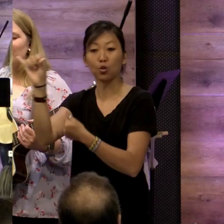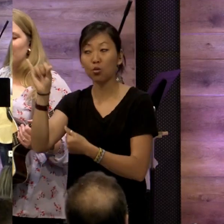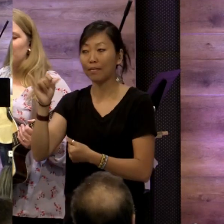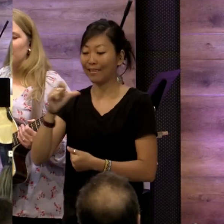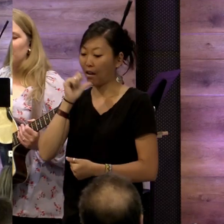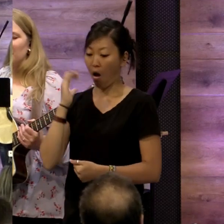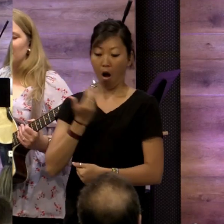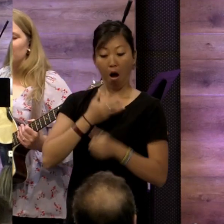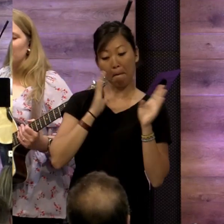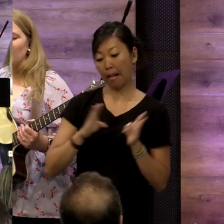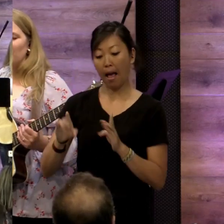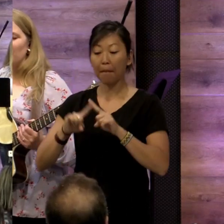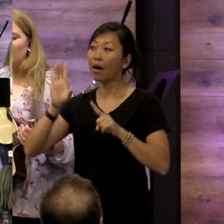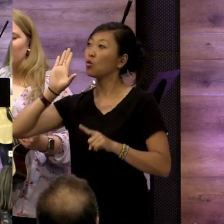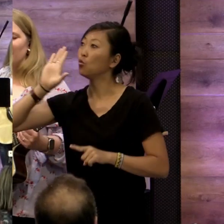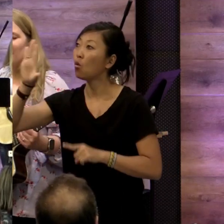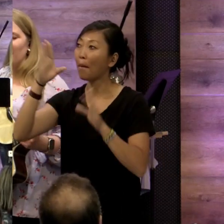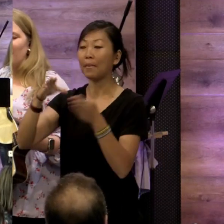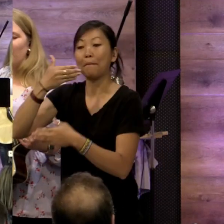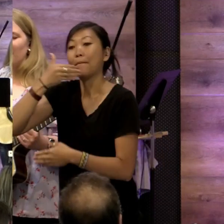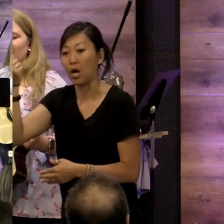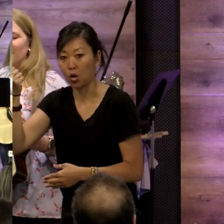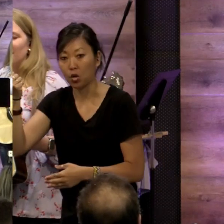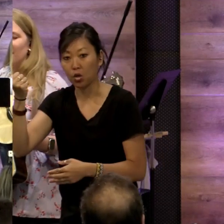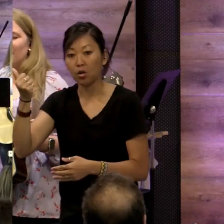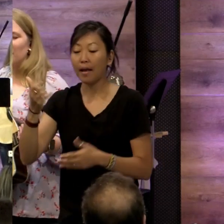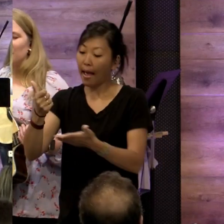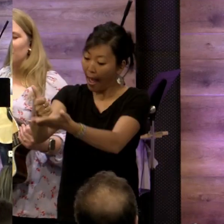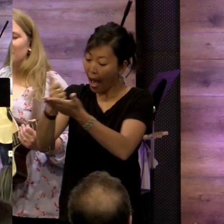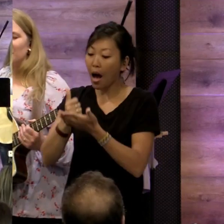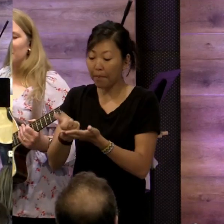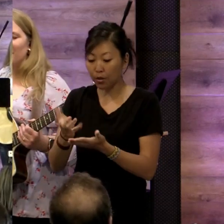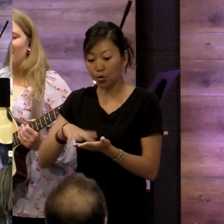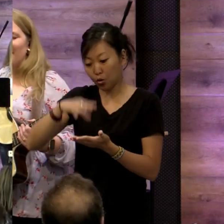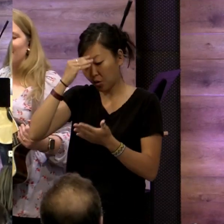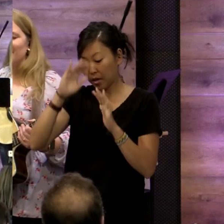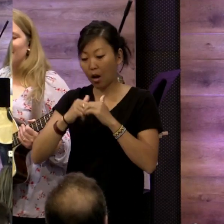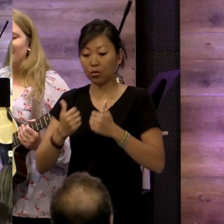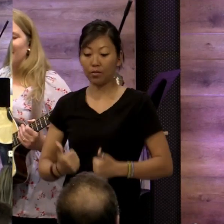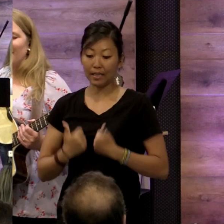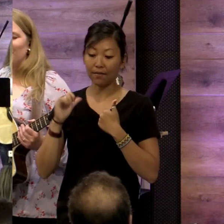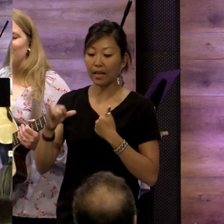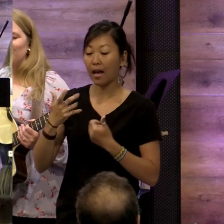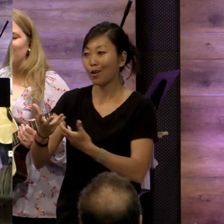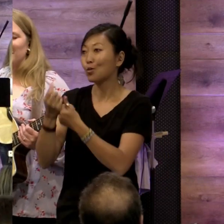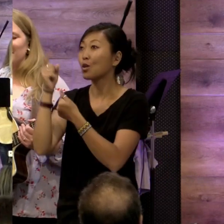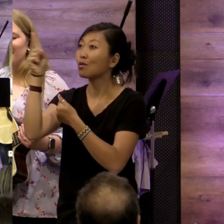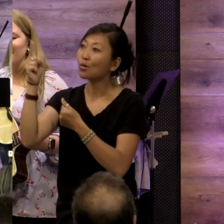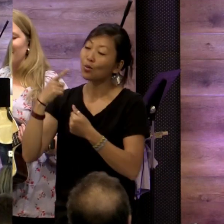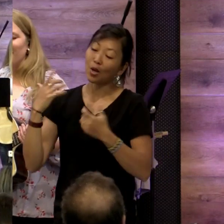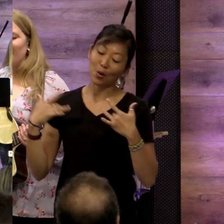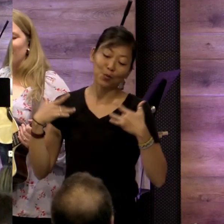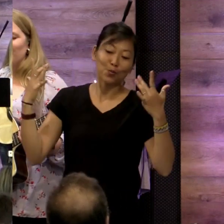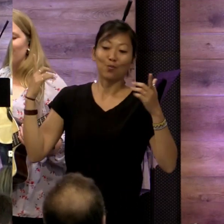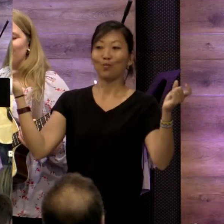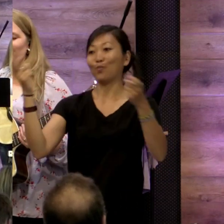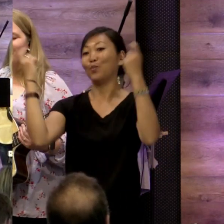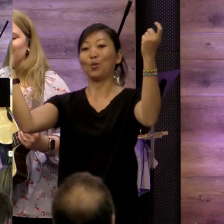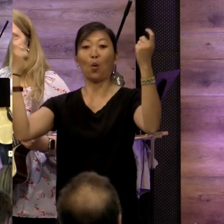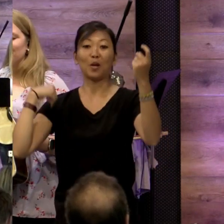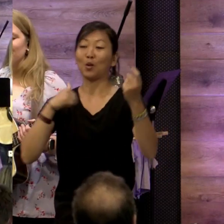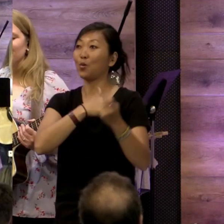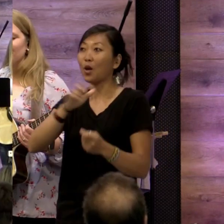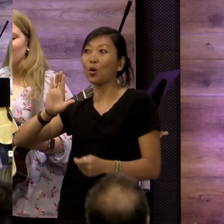may we be people, because we know you, that we can live that way, that we can trust you with our lives and rejoice in the fact that we are